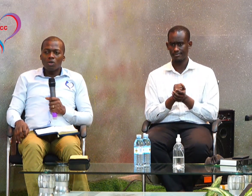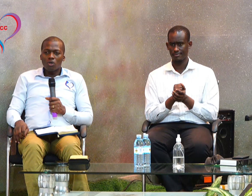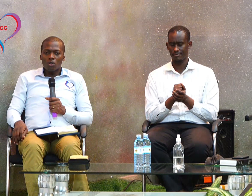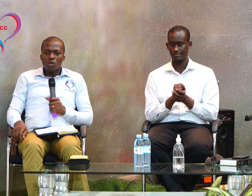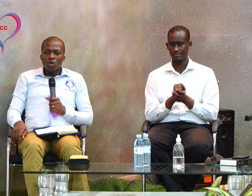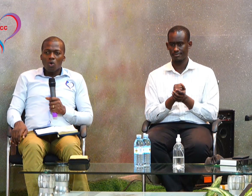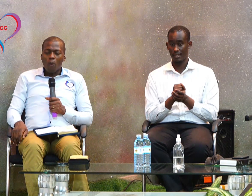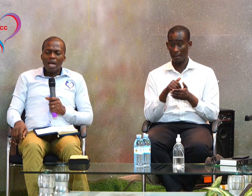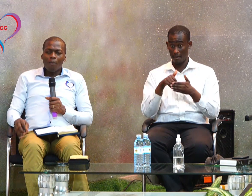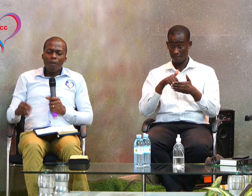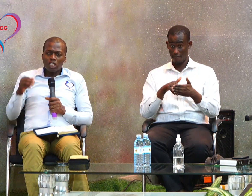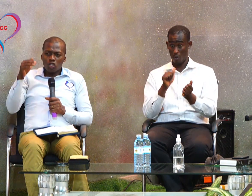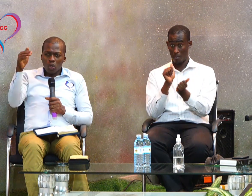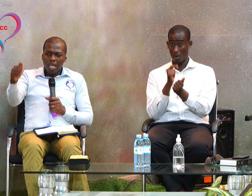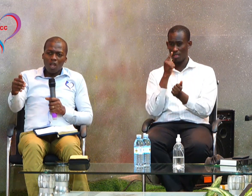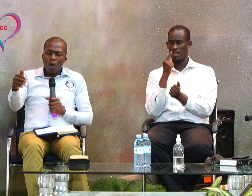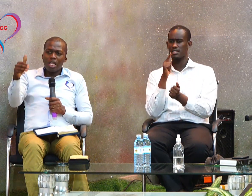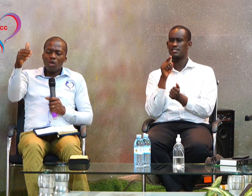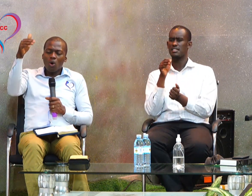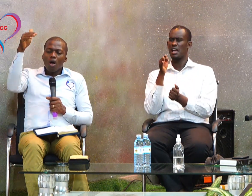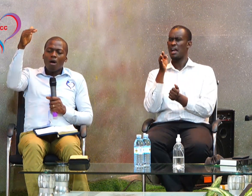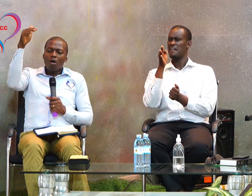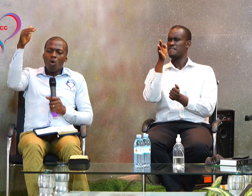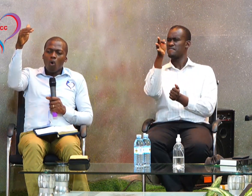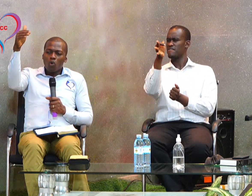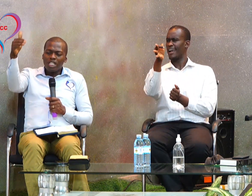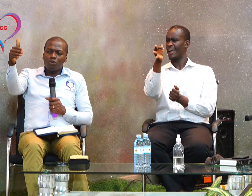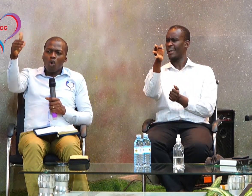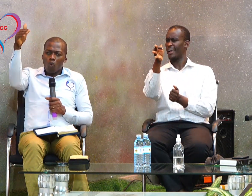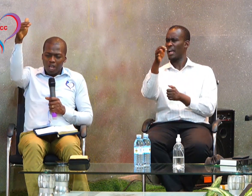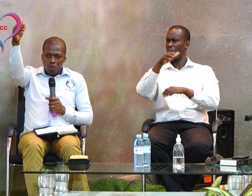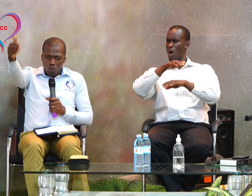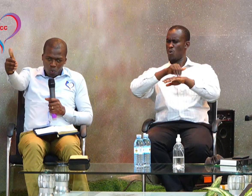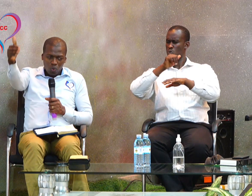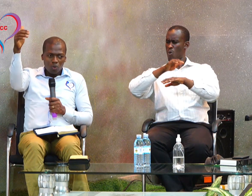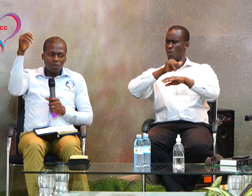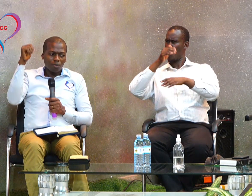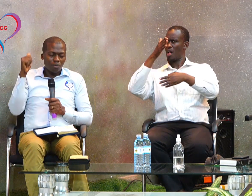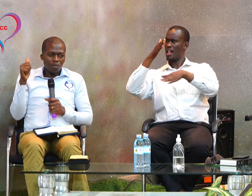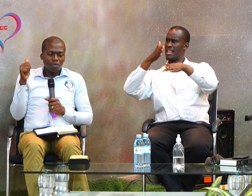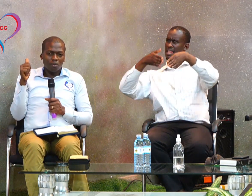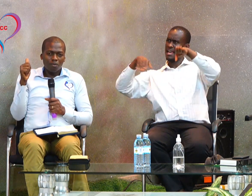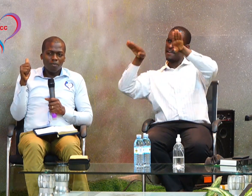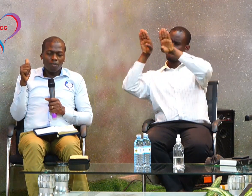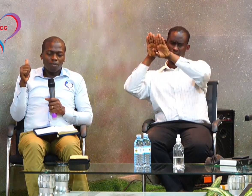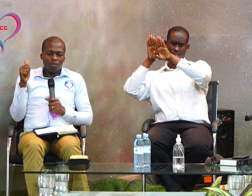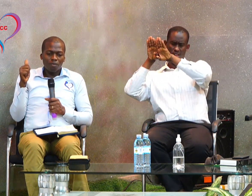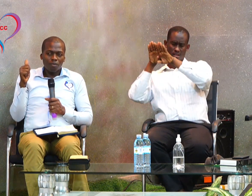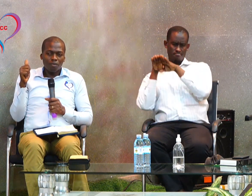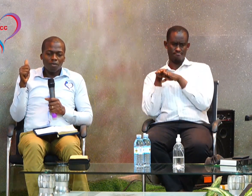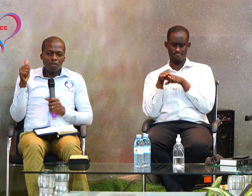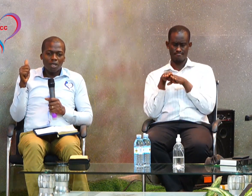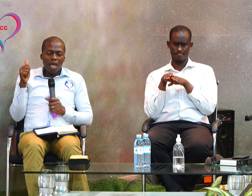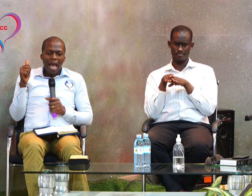an heavenly call. Kubanga mu maaso ge waliyo okuyitibwa okweggulu. He says,